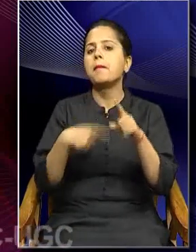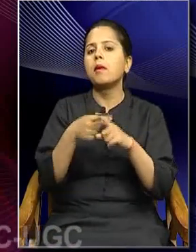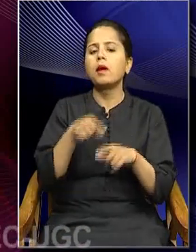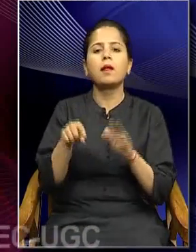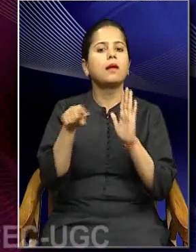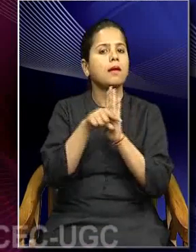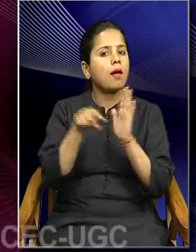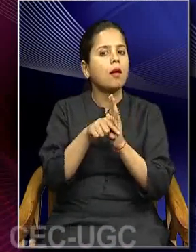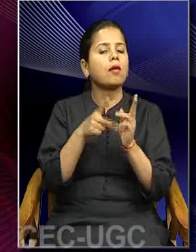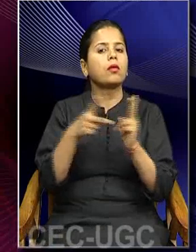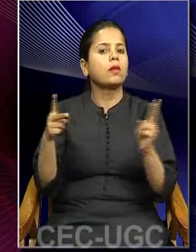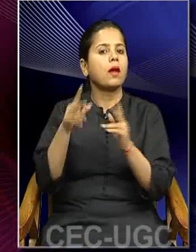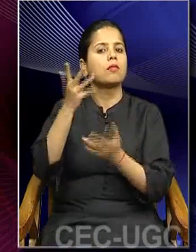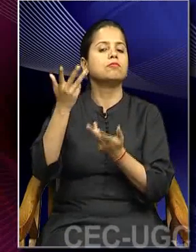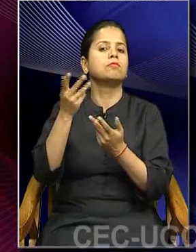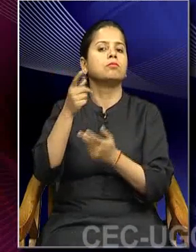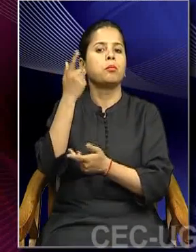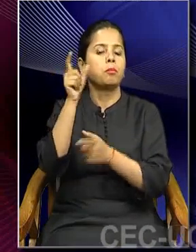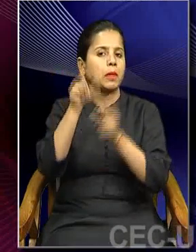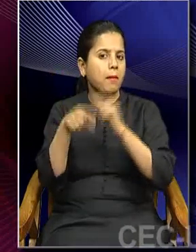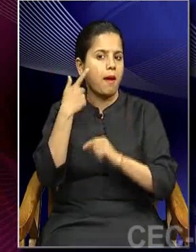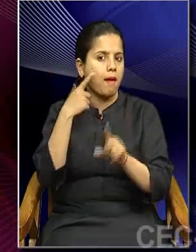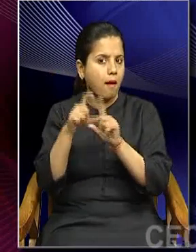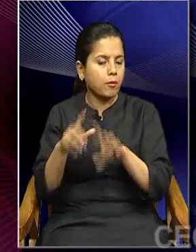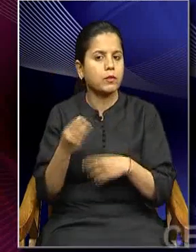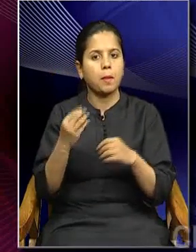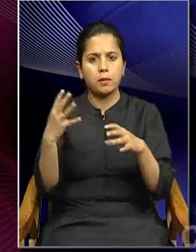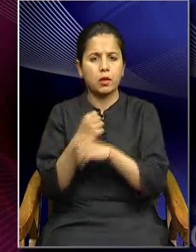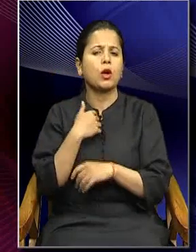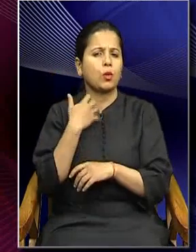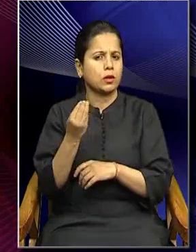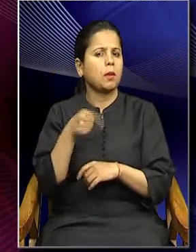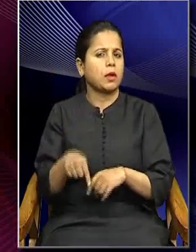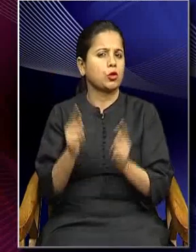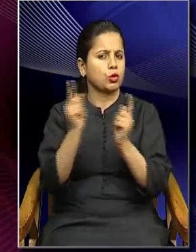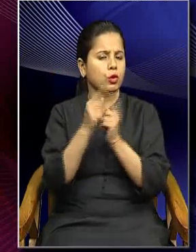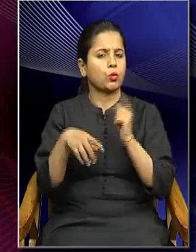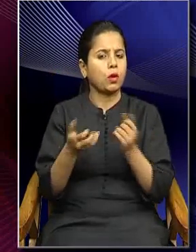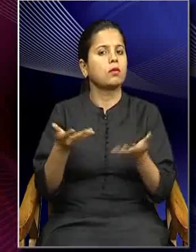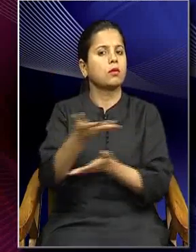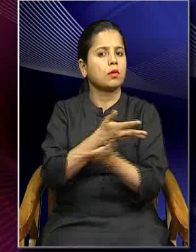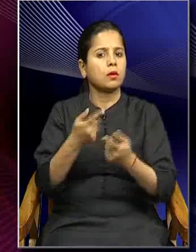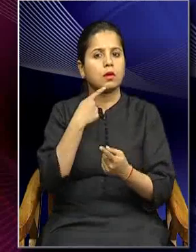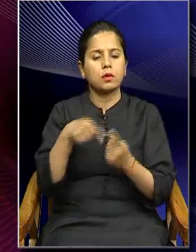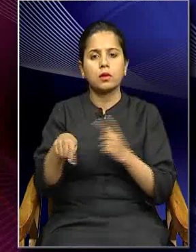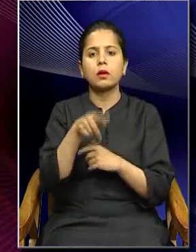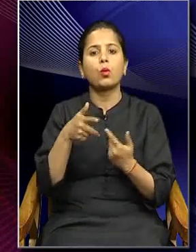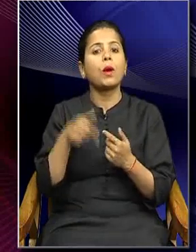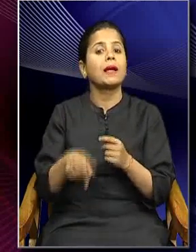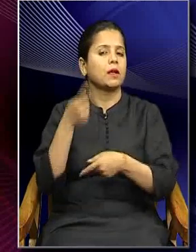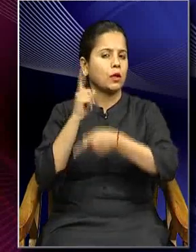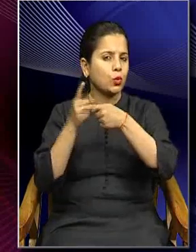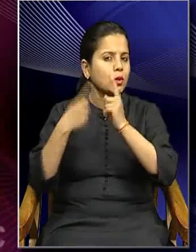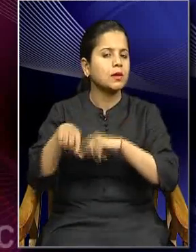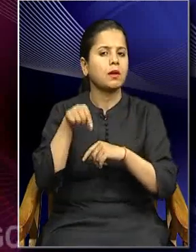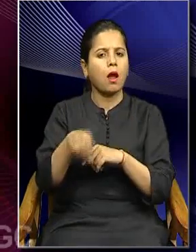negative entities. It is about absences. I wish to take a pause here and discuss a bit of history of